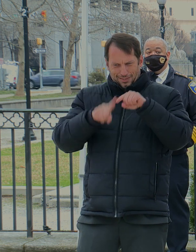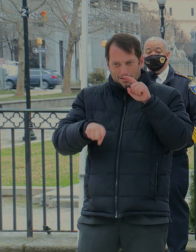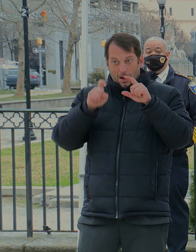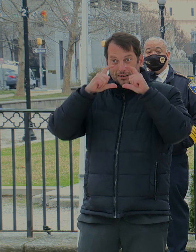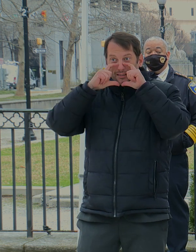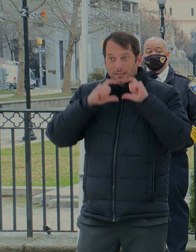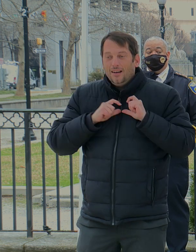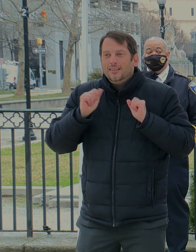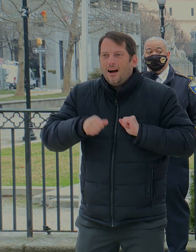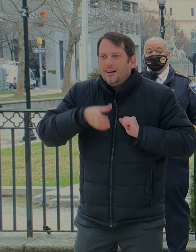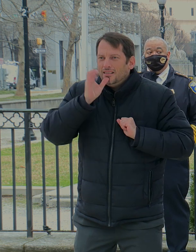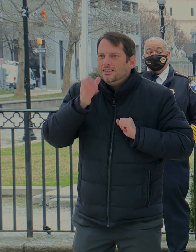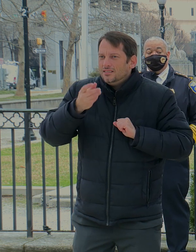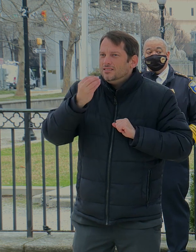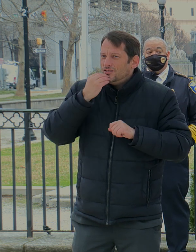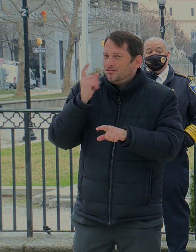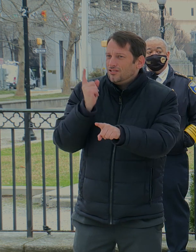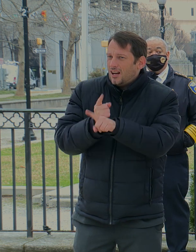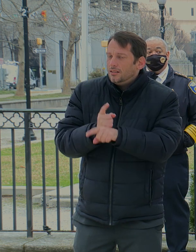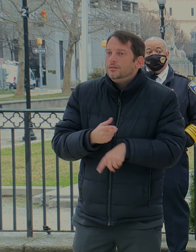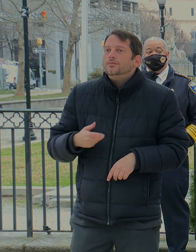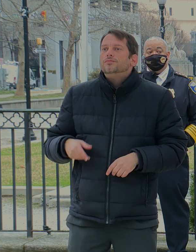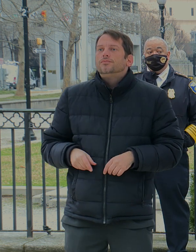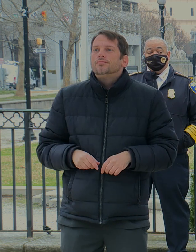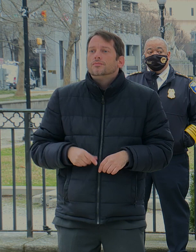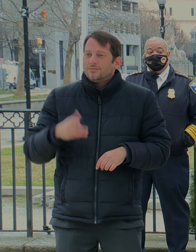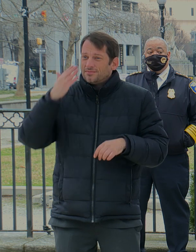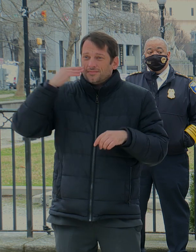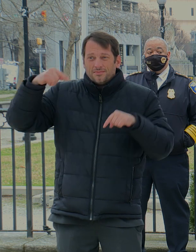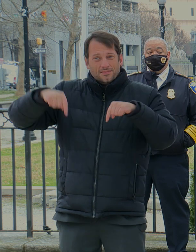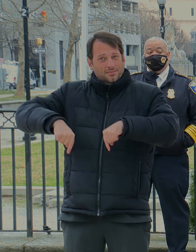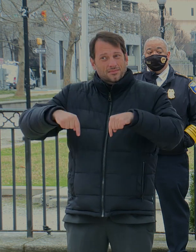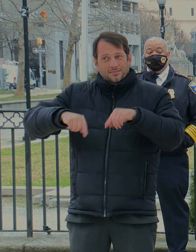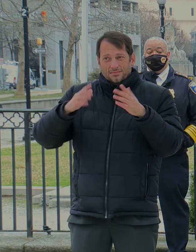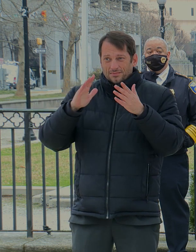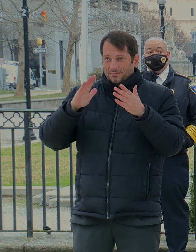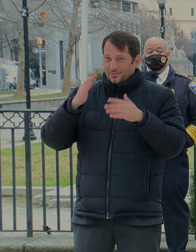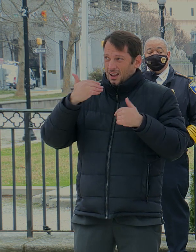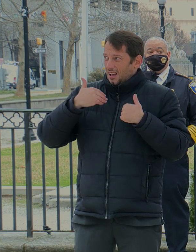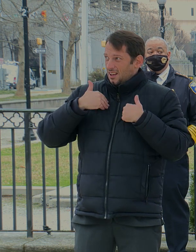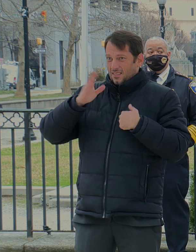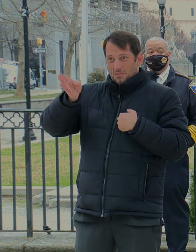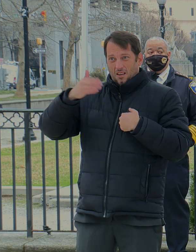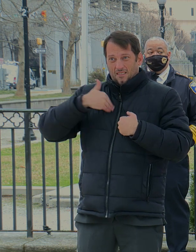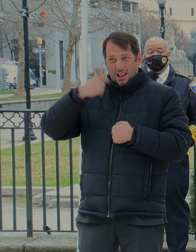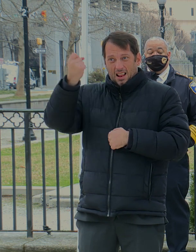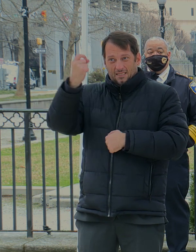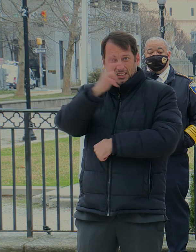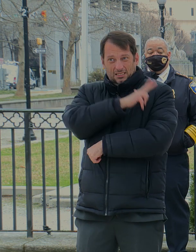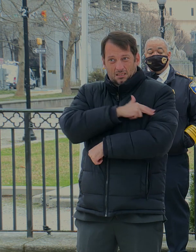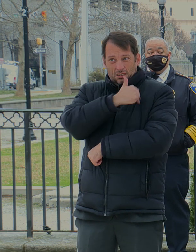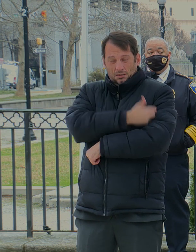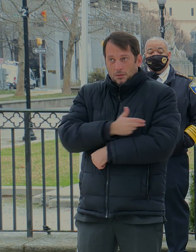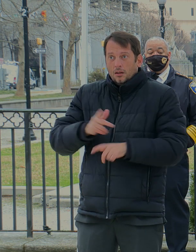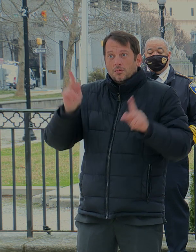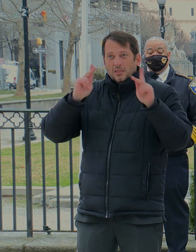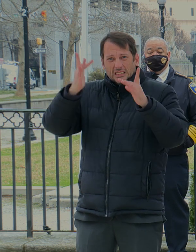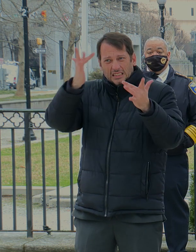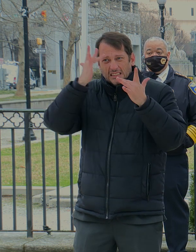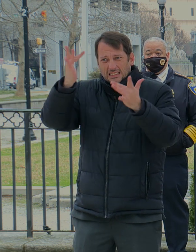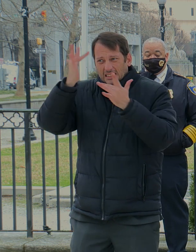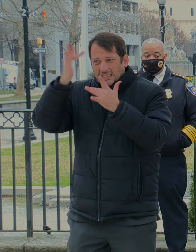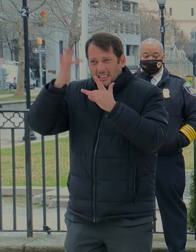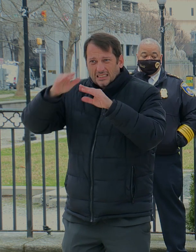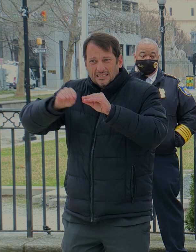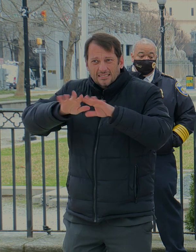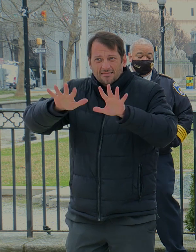is that here in Baltimore City, we have 11 hospitals. So when people get sick, as they did throughout COVID, if they get sick in Howard